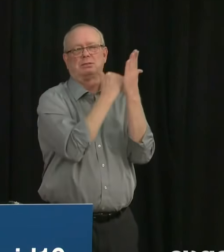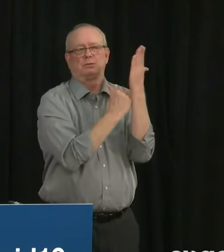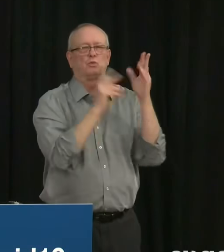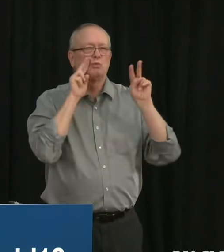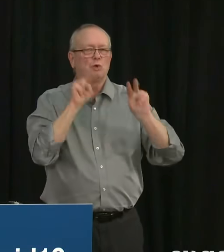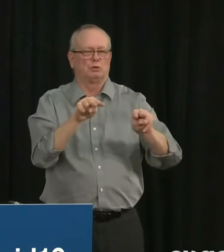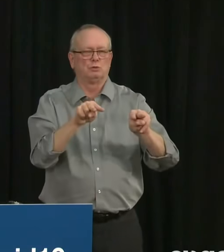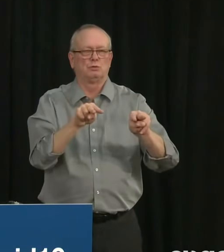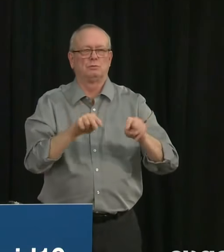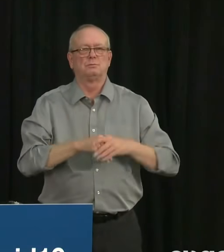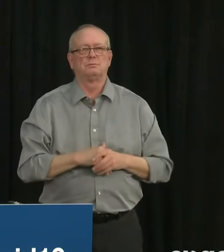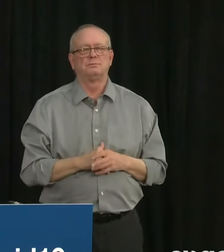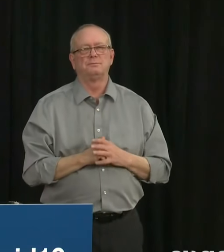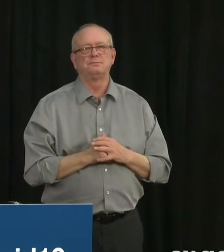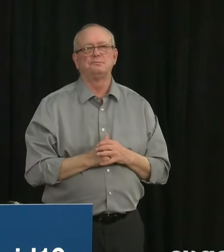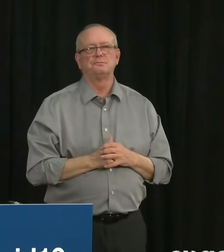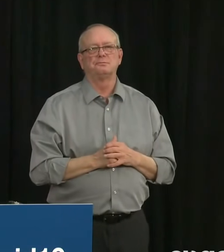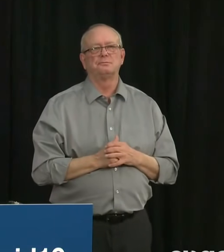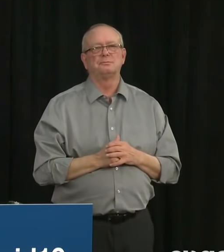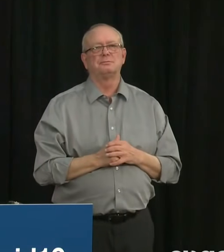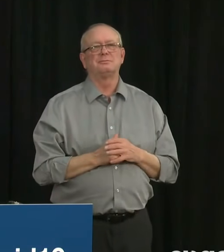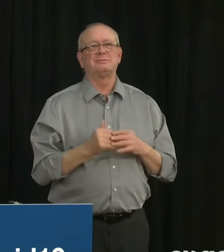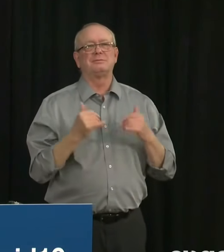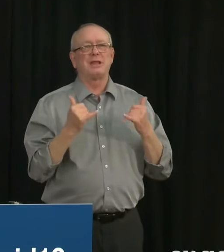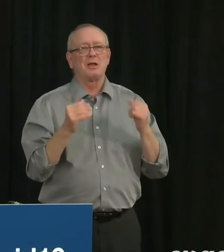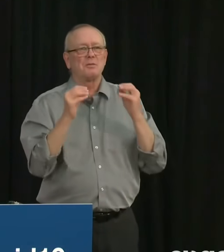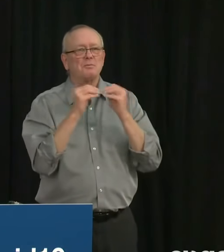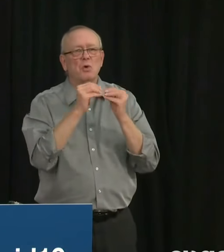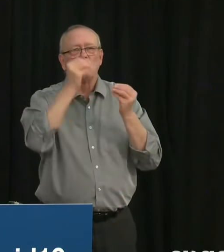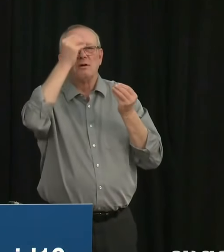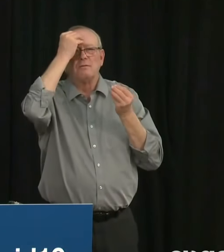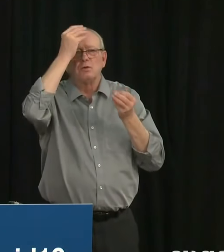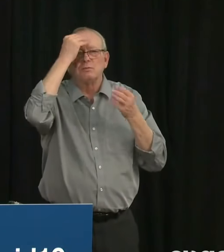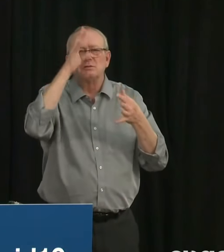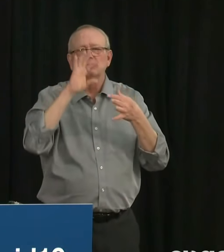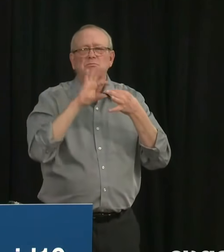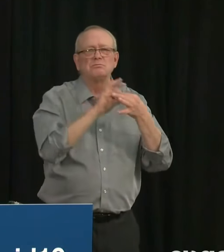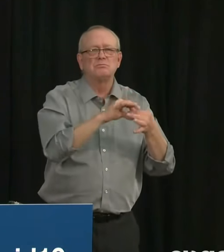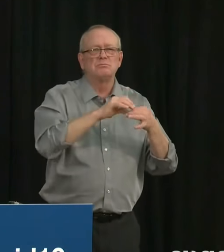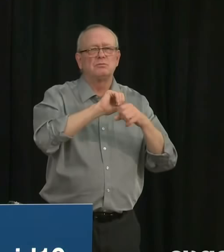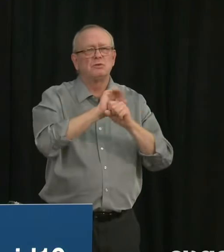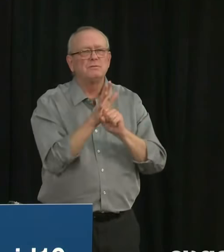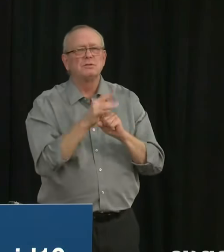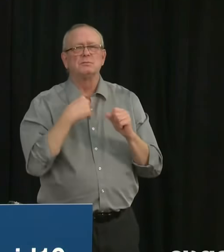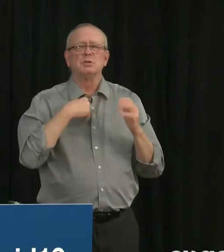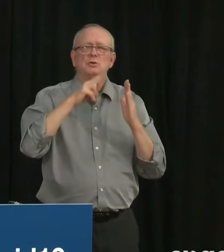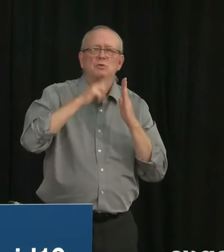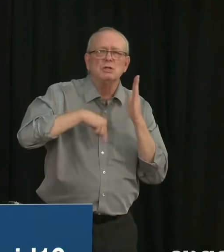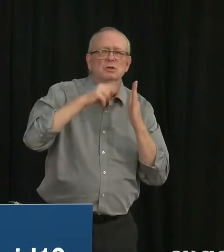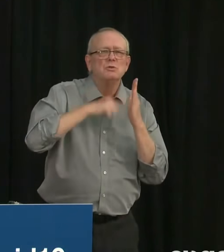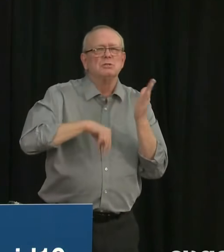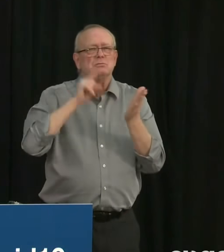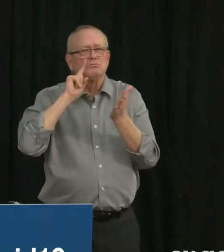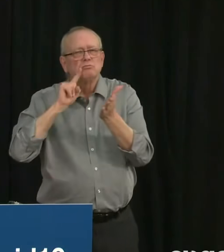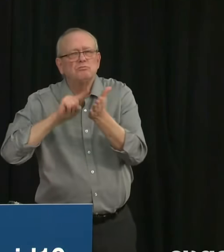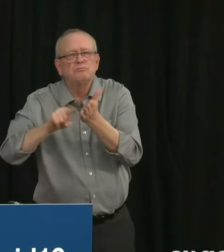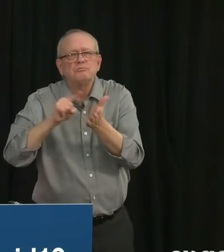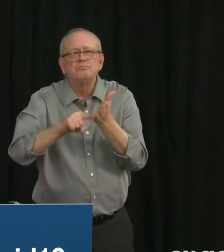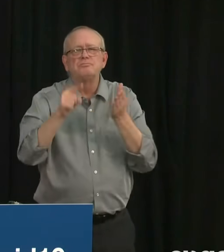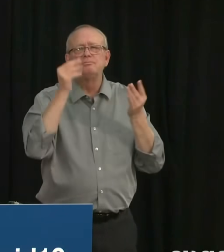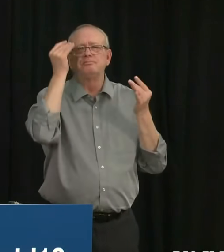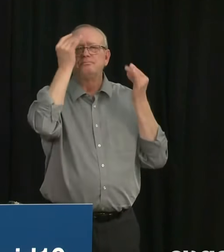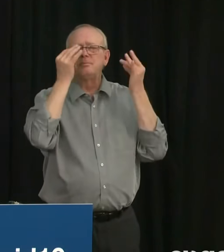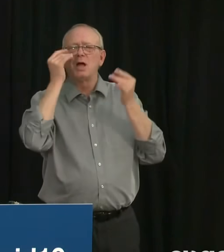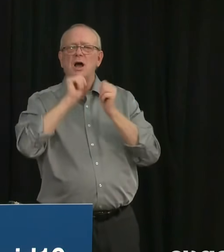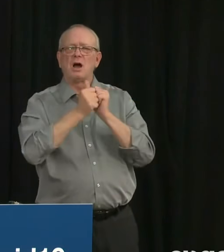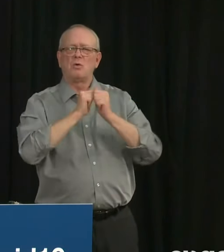We continue to review the emerging evidence around COVID-19 and the best way to protect Albertans. We have posted new fact